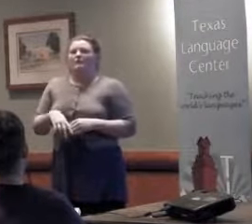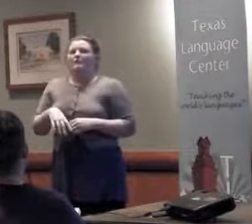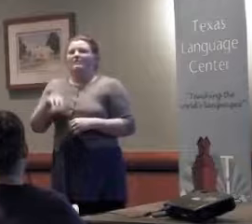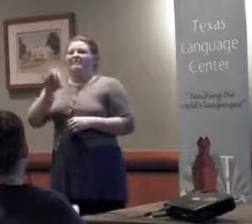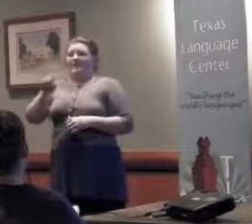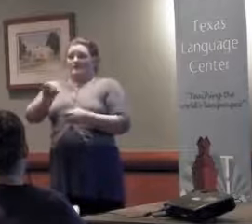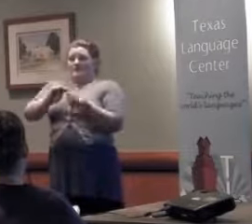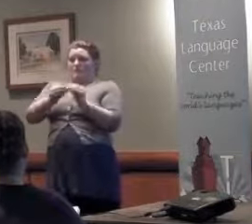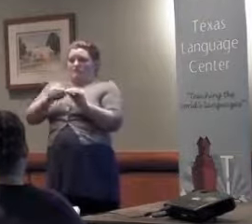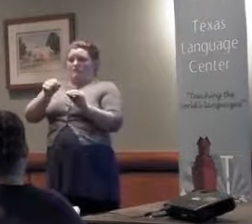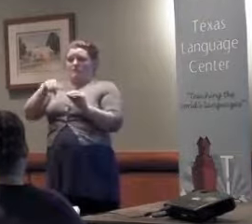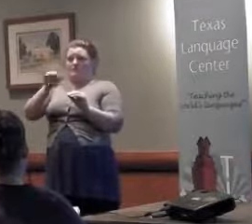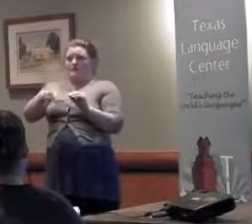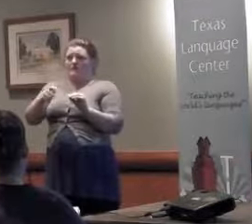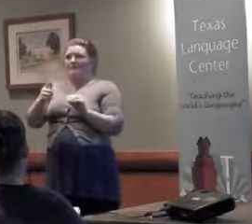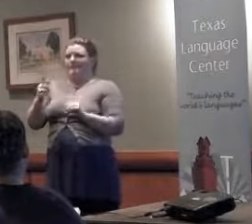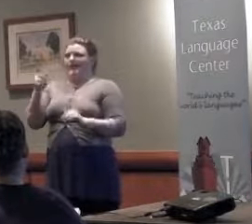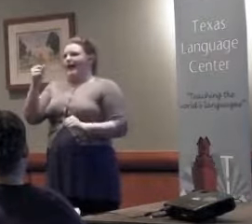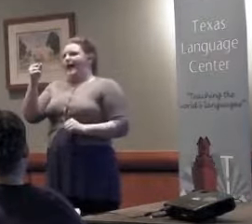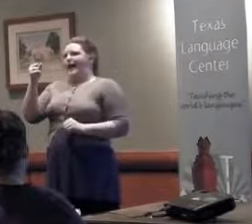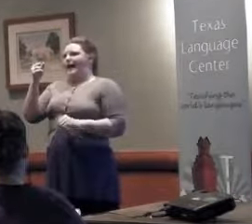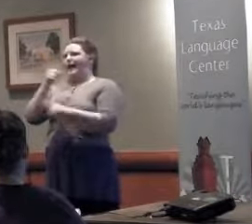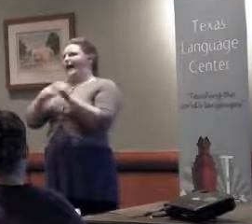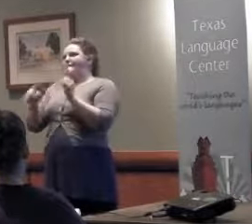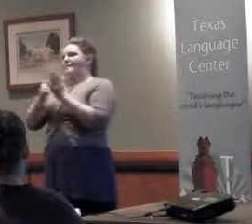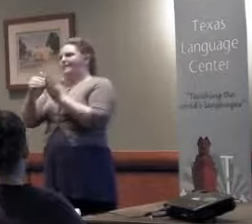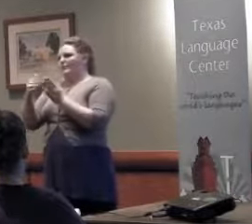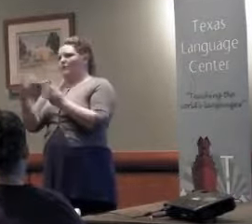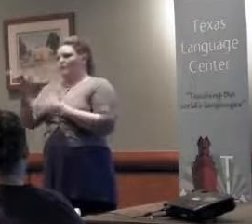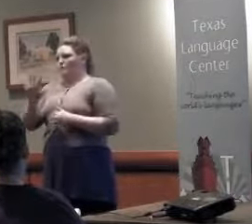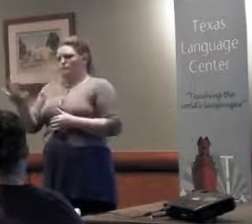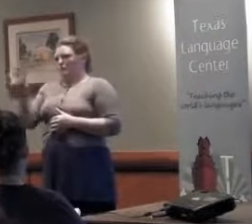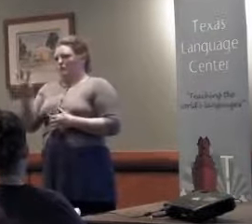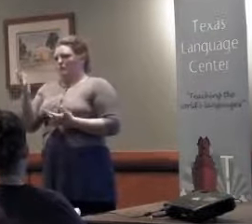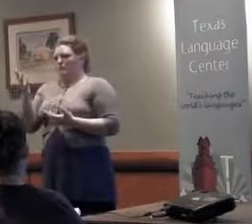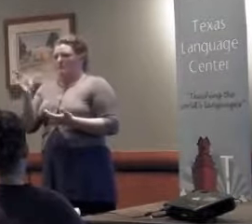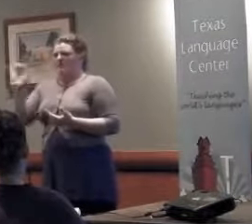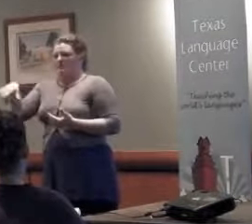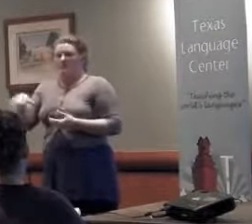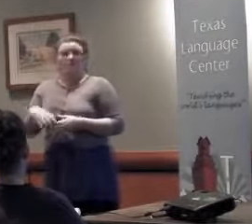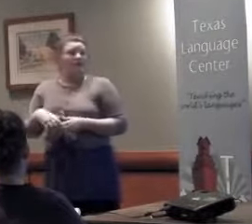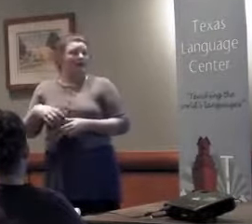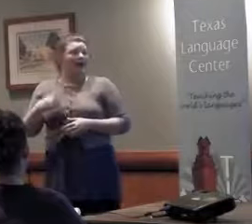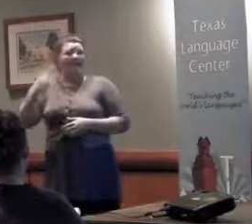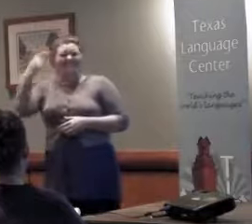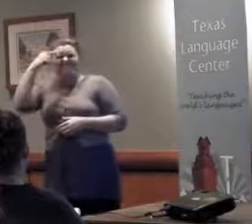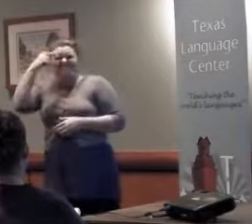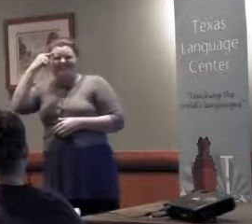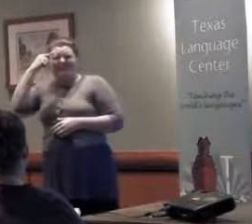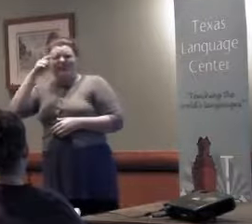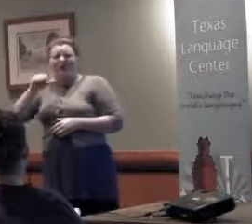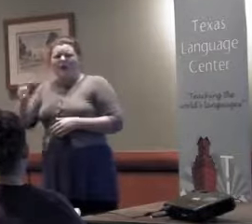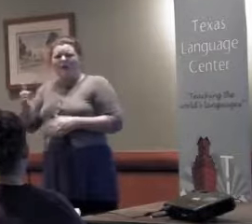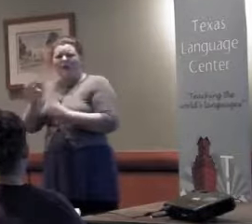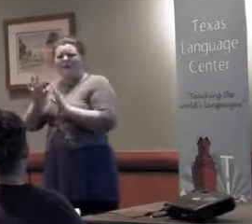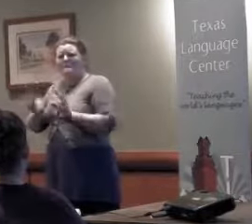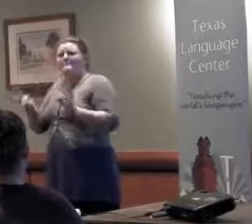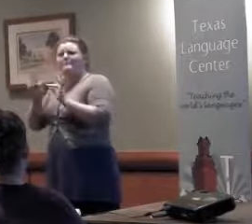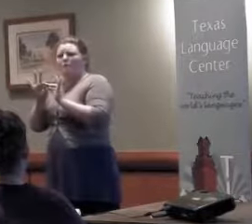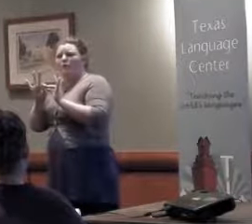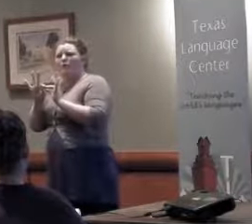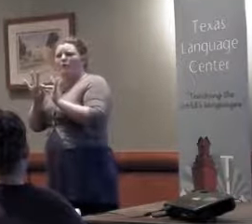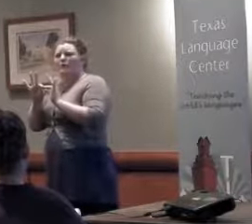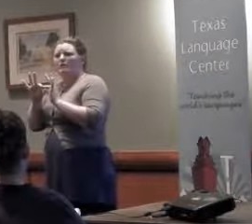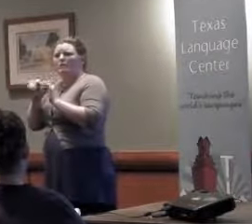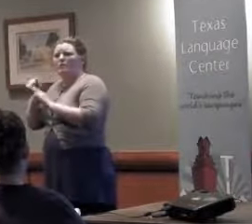That number, that 500,000 or so. And I think another really important point, although I'm not going to get into it and I'm